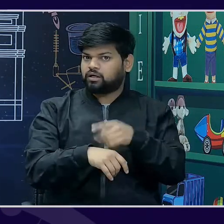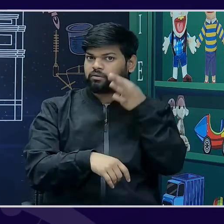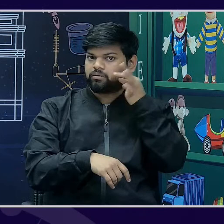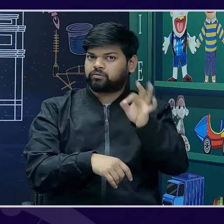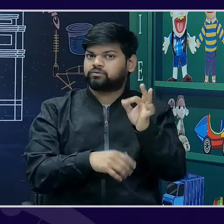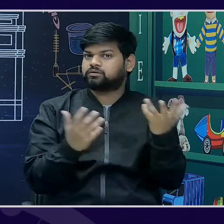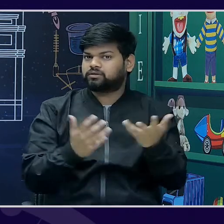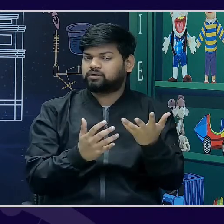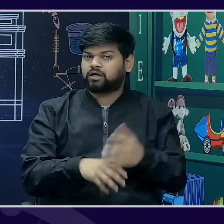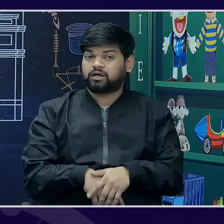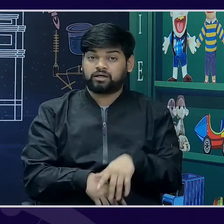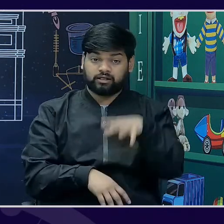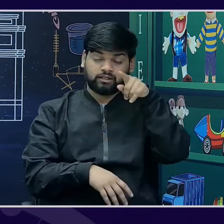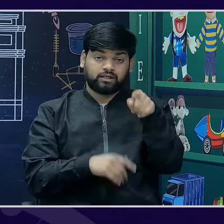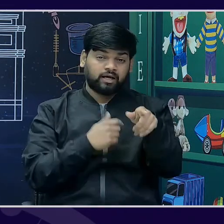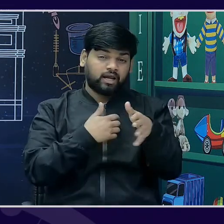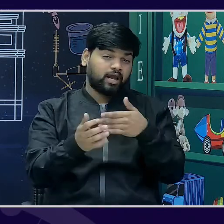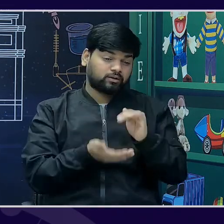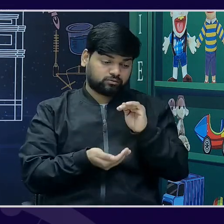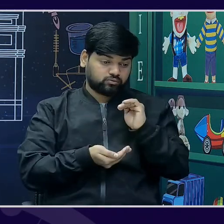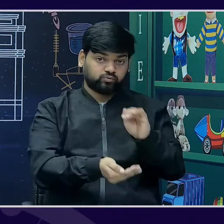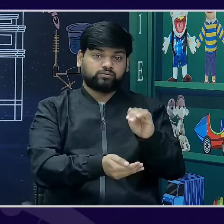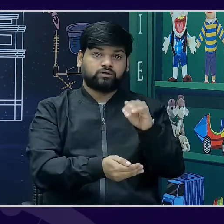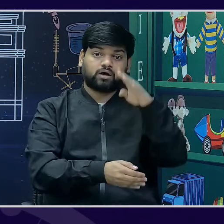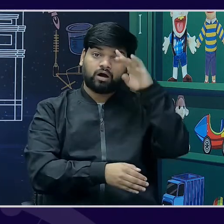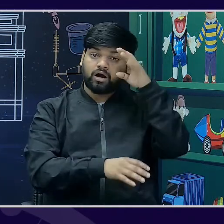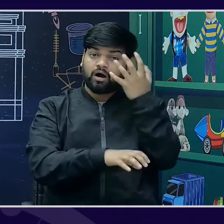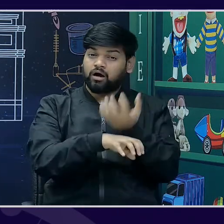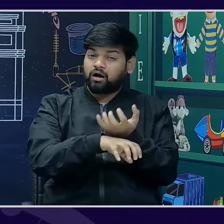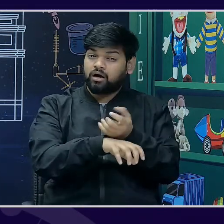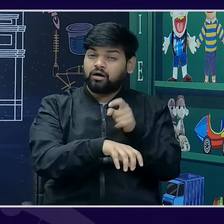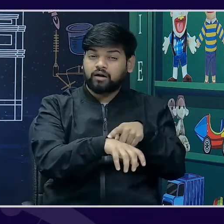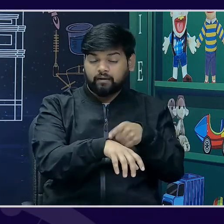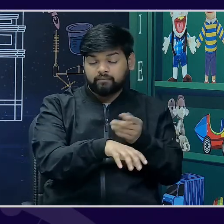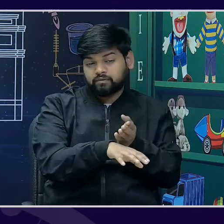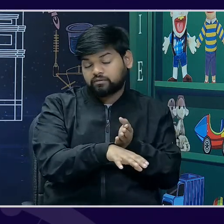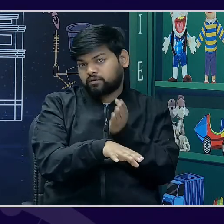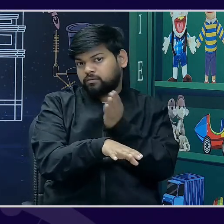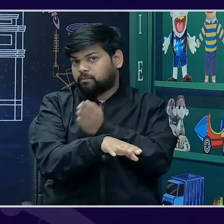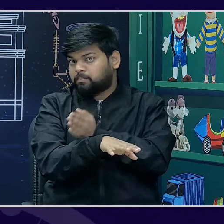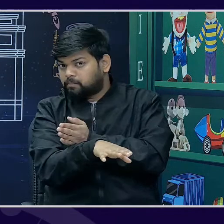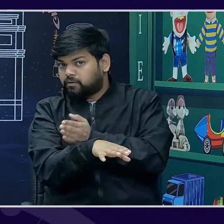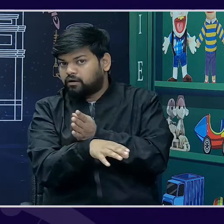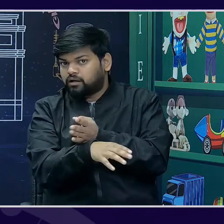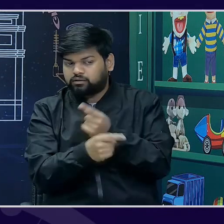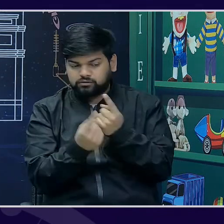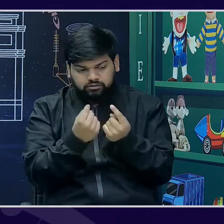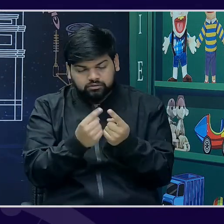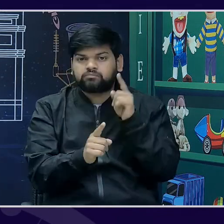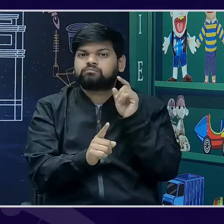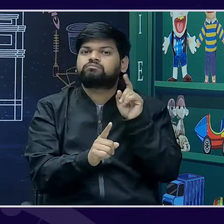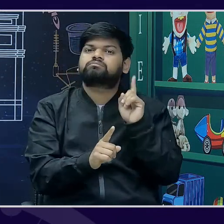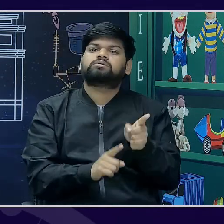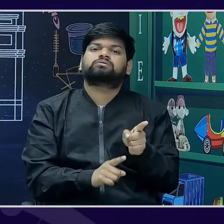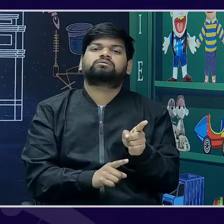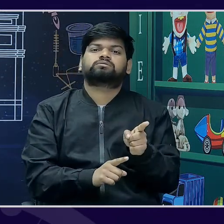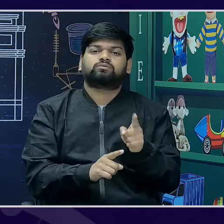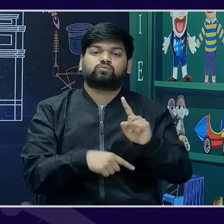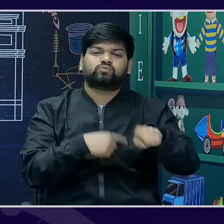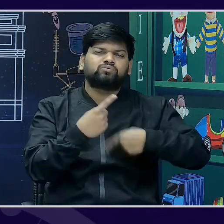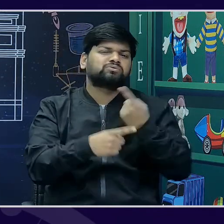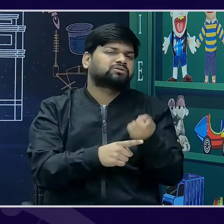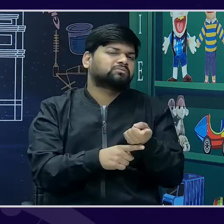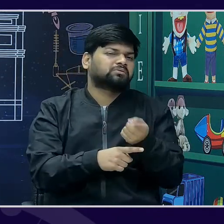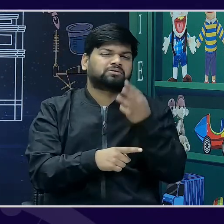for language and understanding through audition. So we are keeping the gateway of knowledge to the child